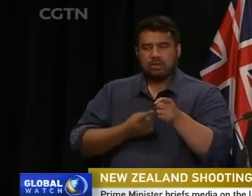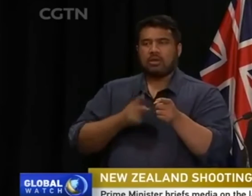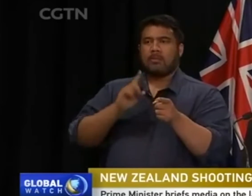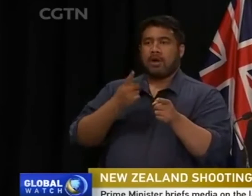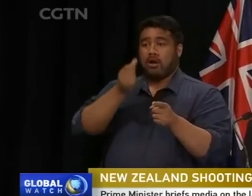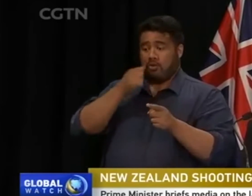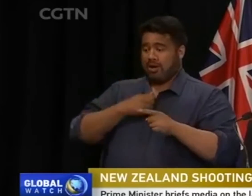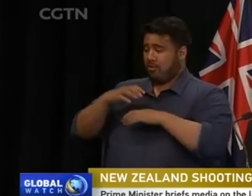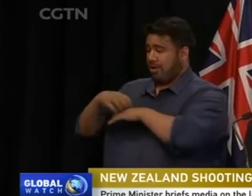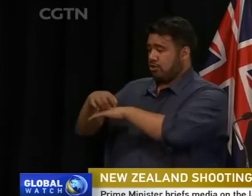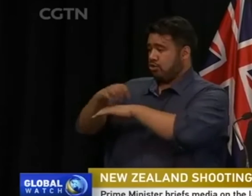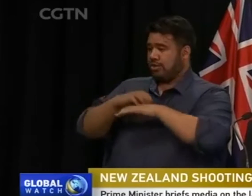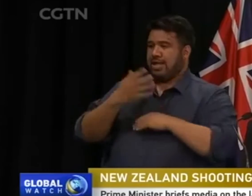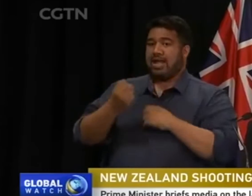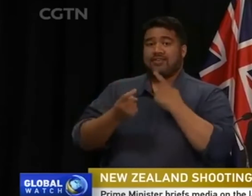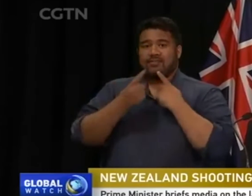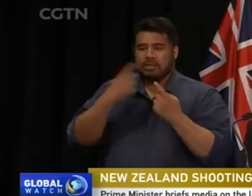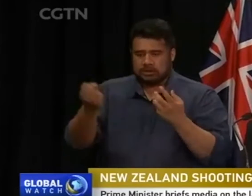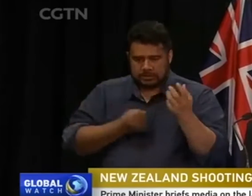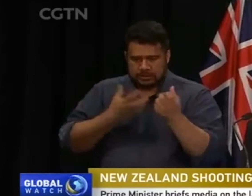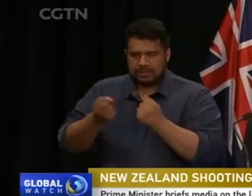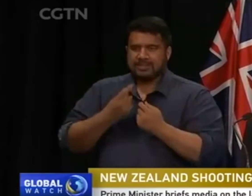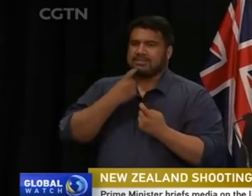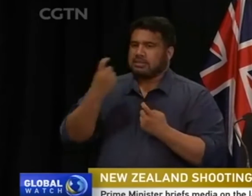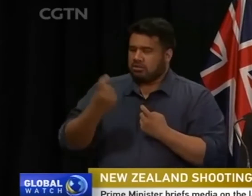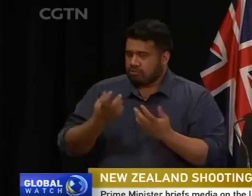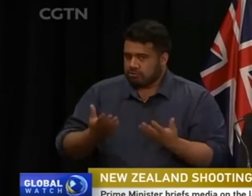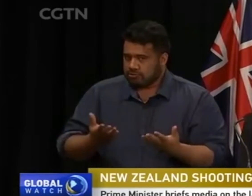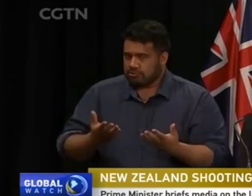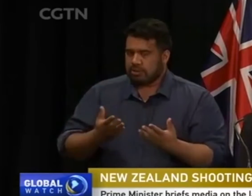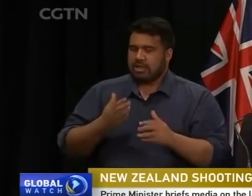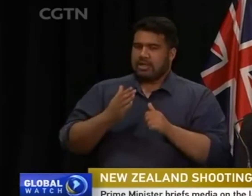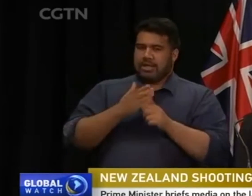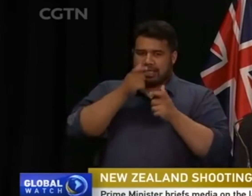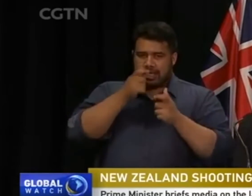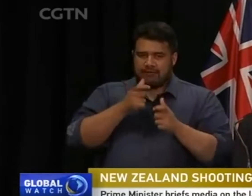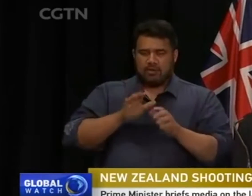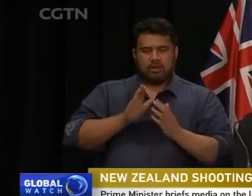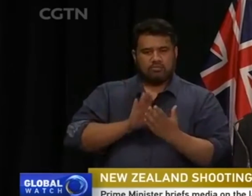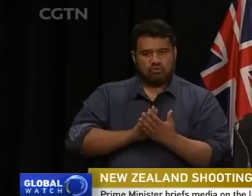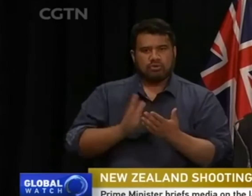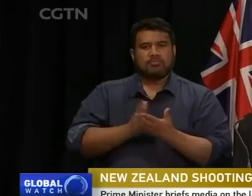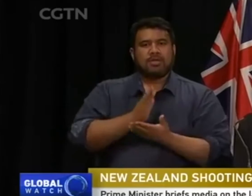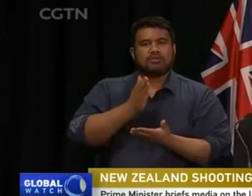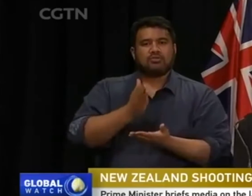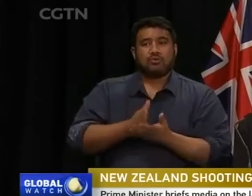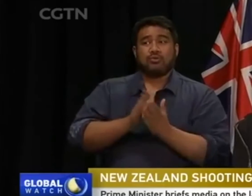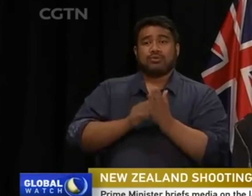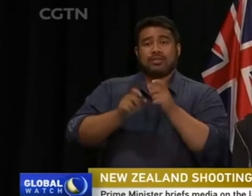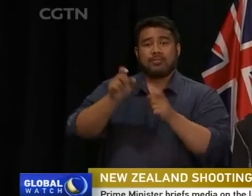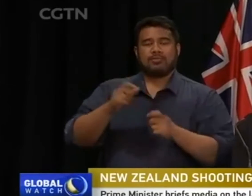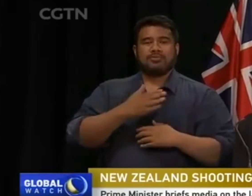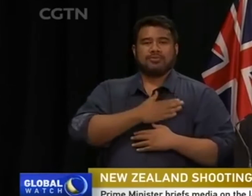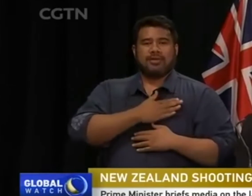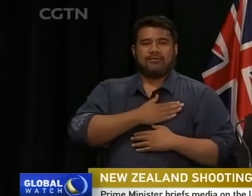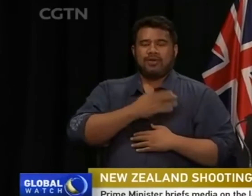all information seriously. They are taking a precautionary approach. They are focused on ensuring the safety of New Zealanders. That is our